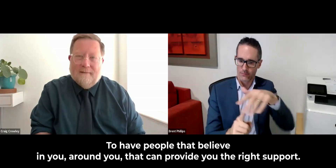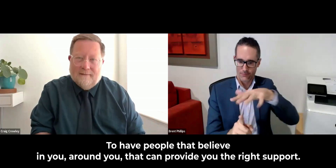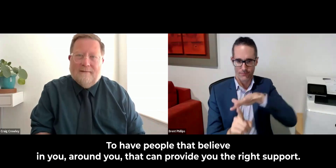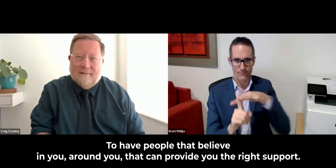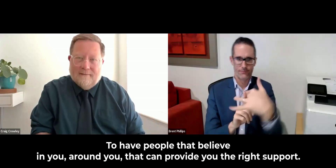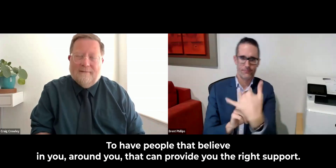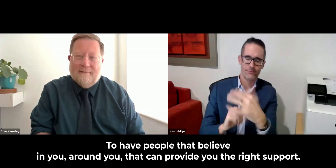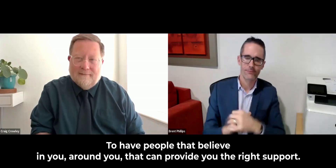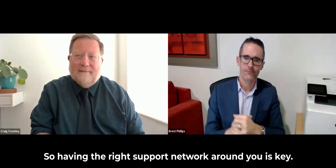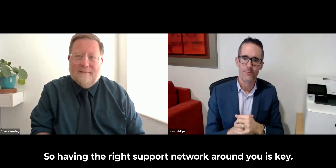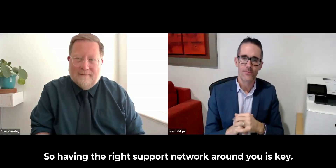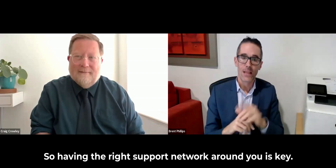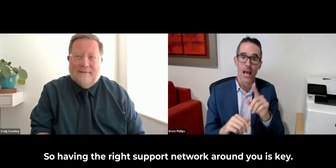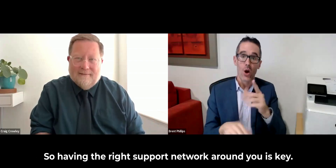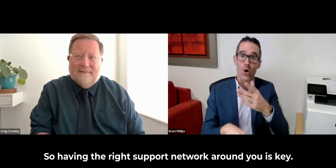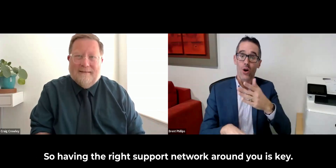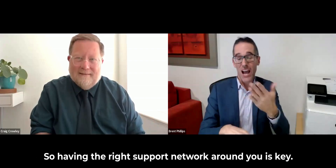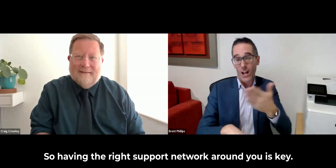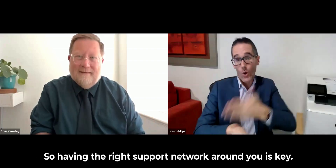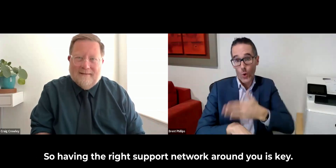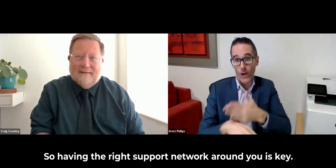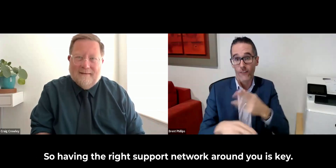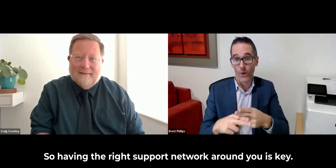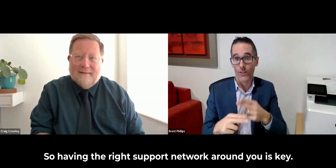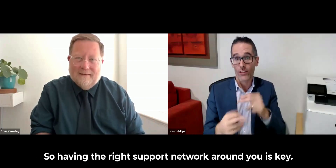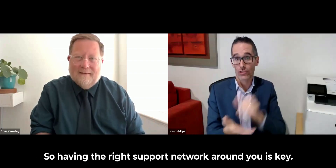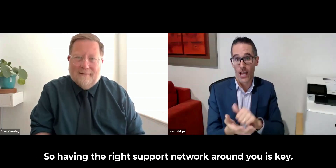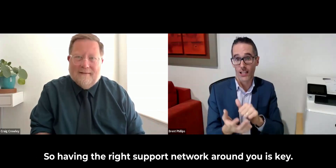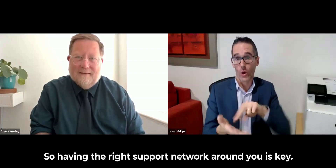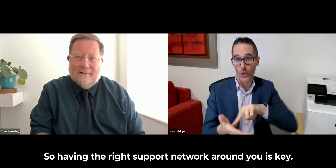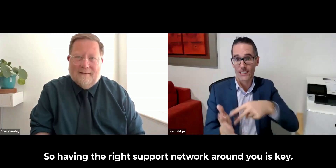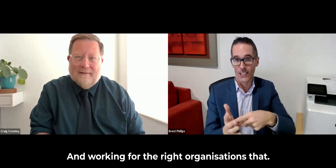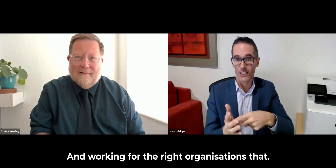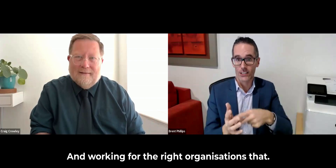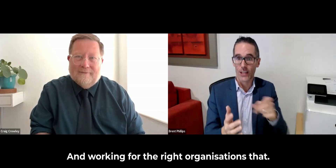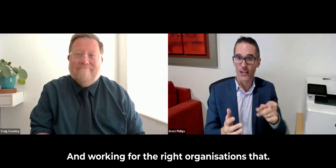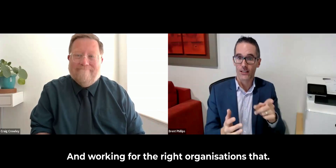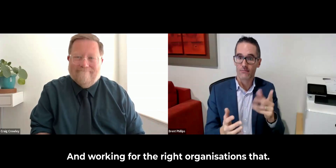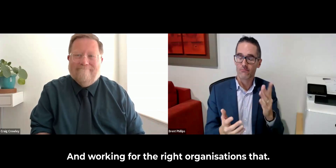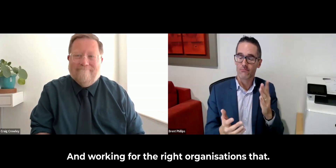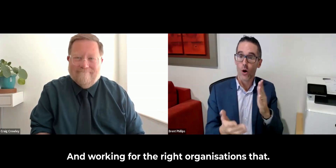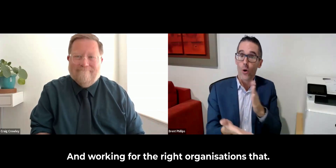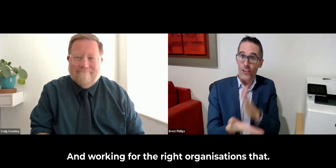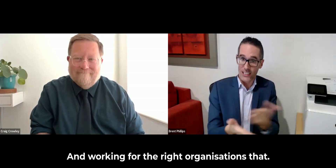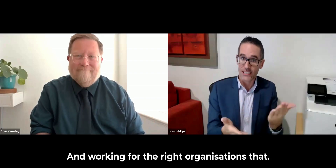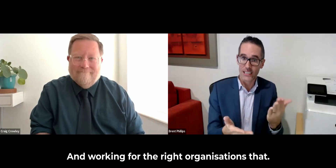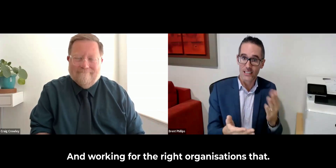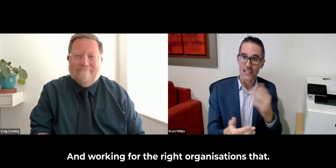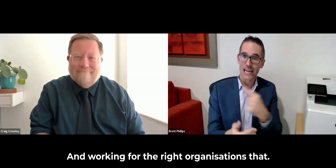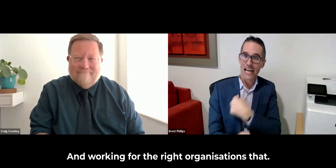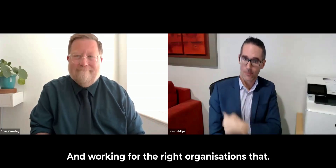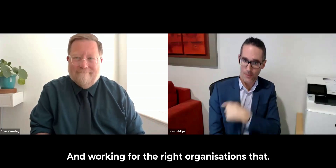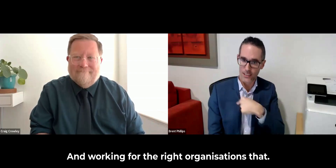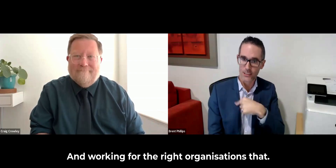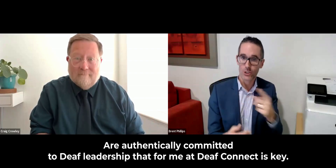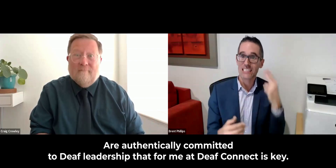you the right support. So having the right support network around you is key. And working for the right organizations that